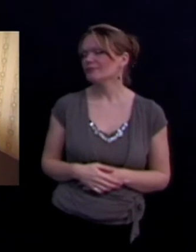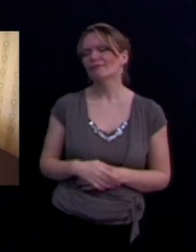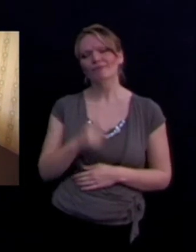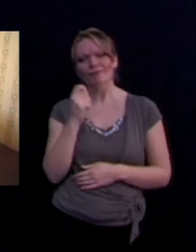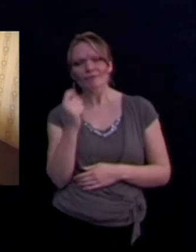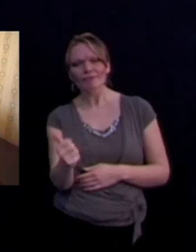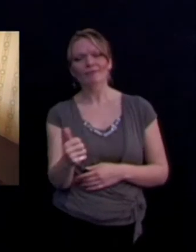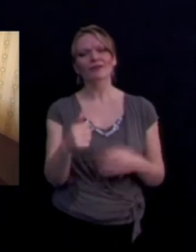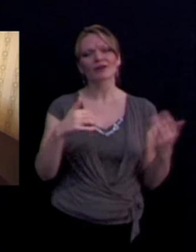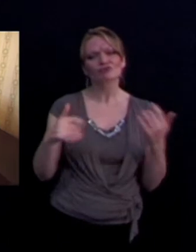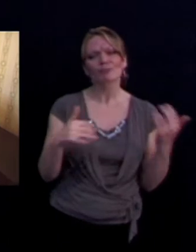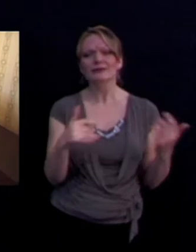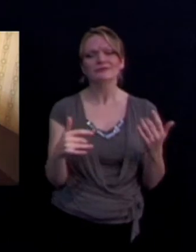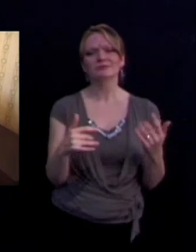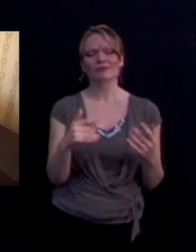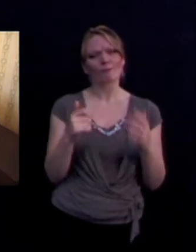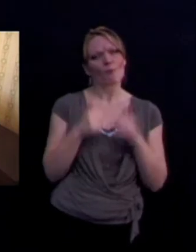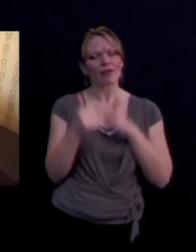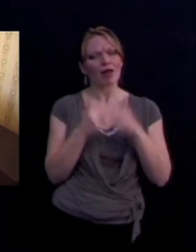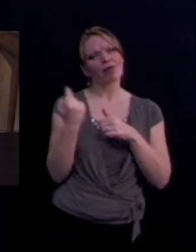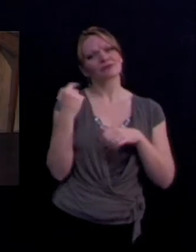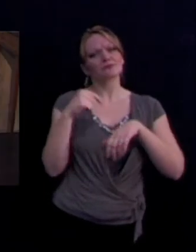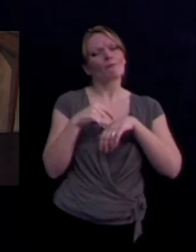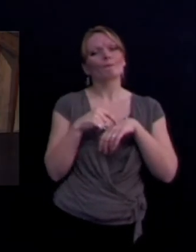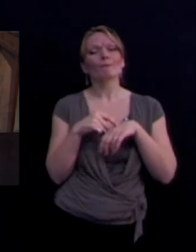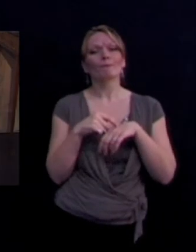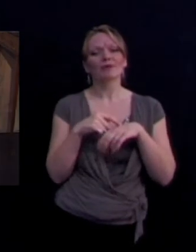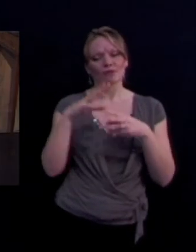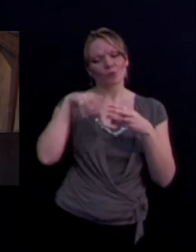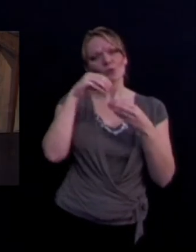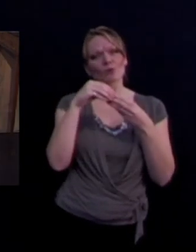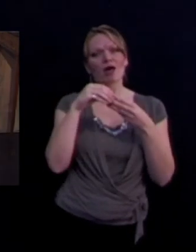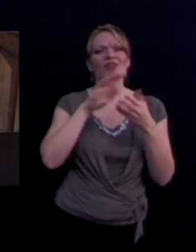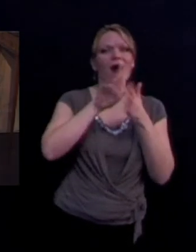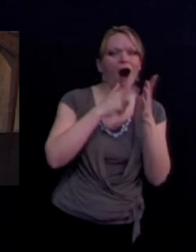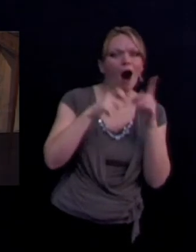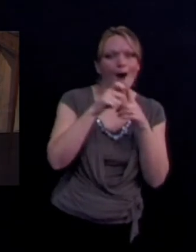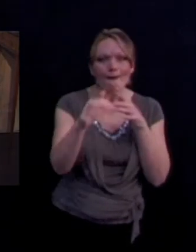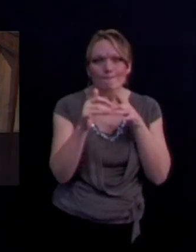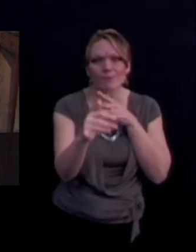Unusual instruments were starting to become popular, including hybrids such as the harp lute guitar.